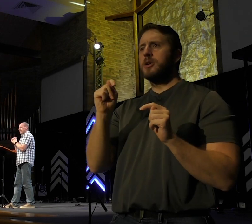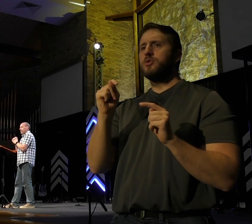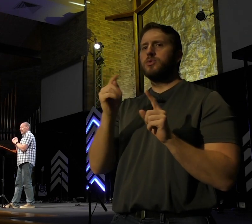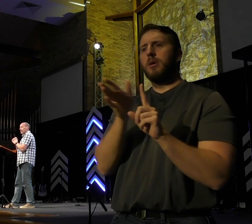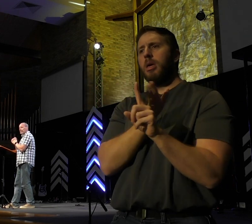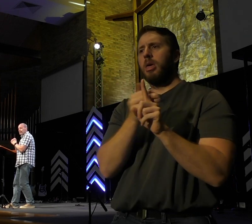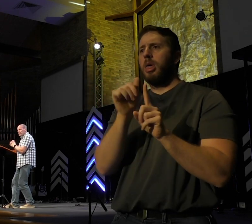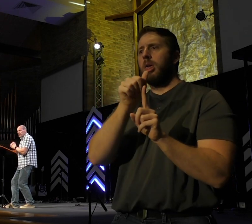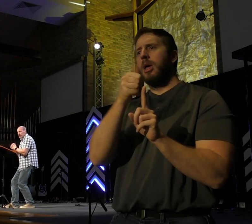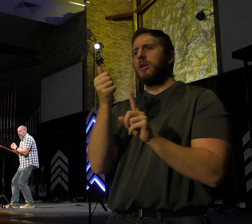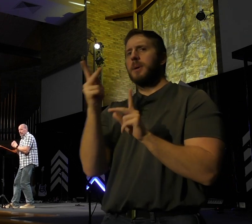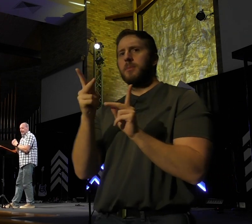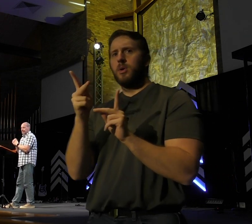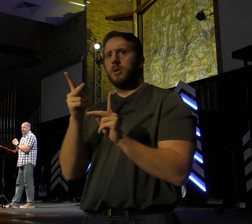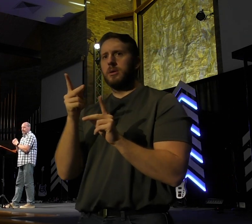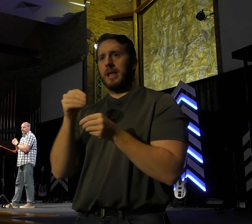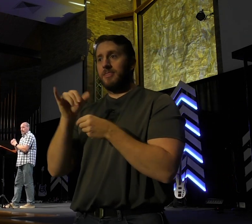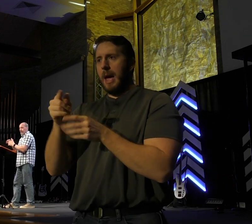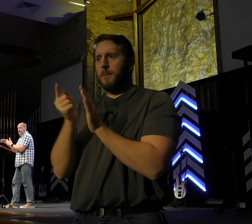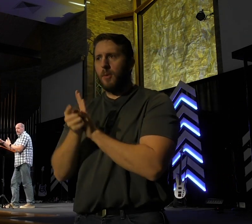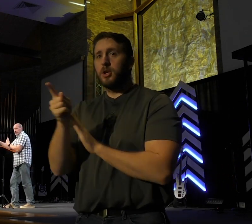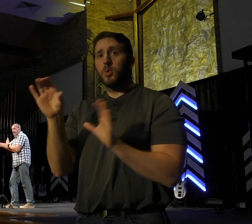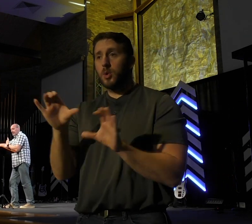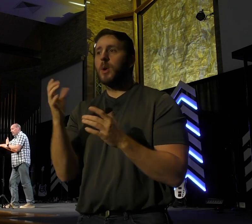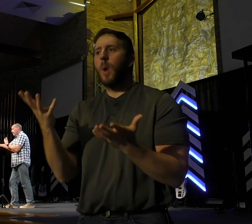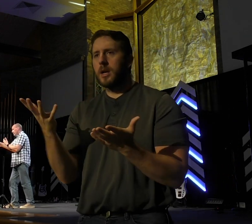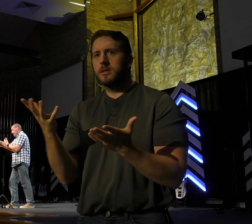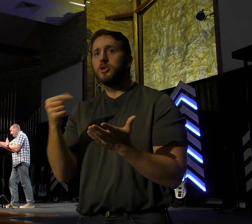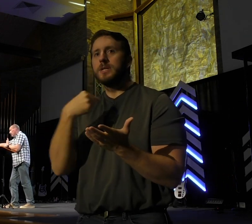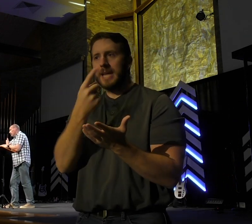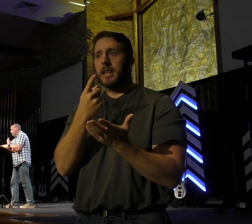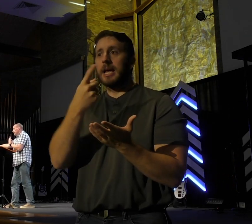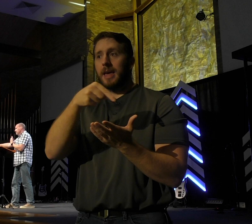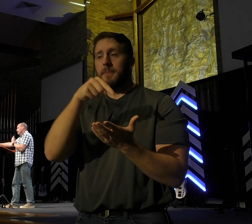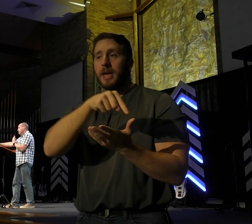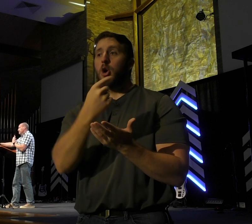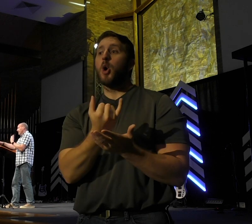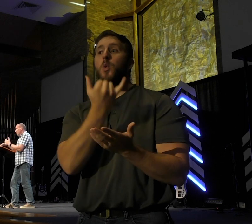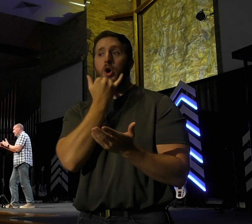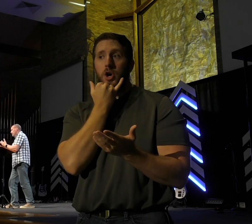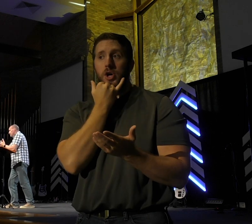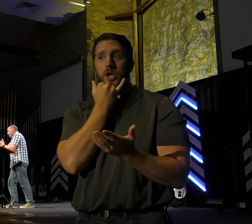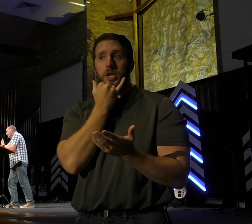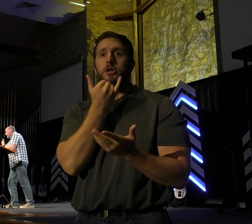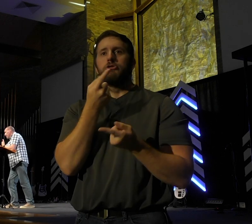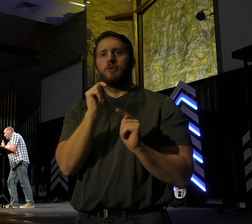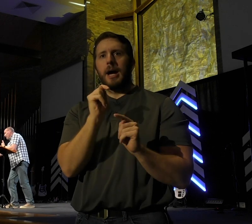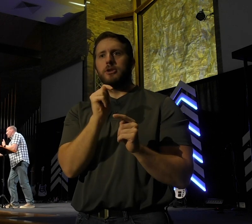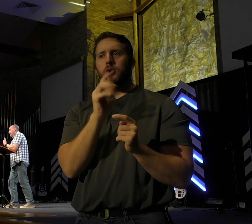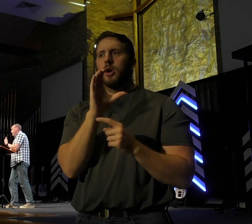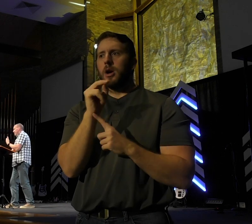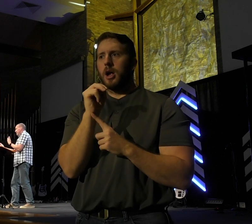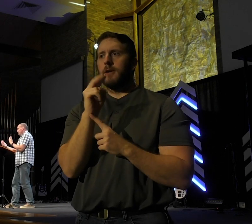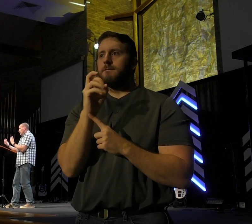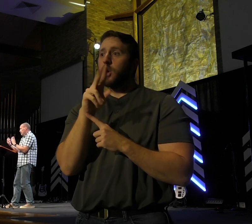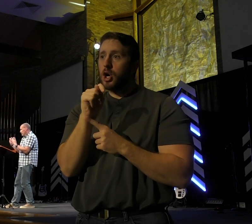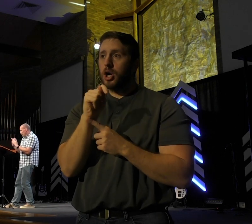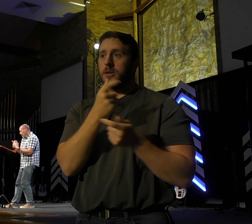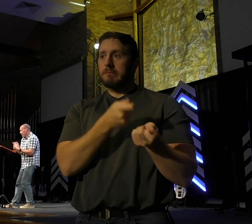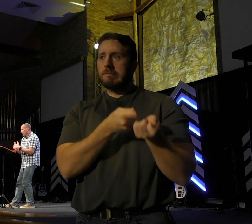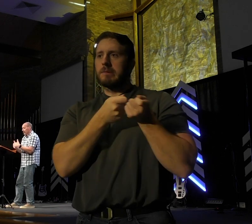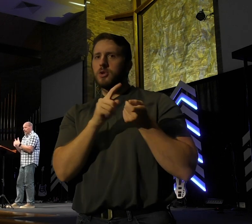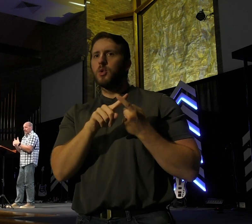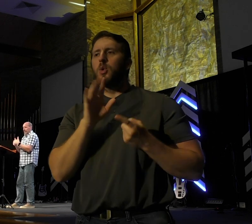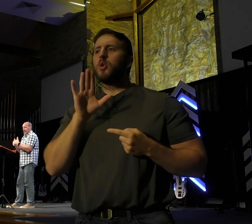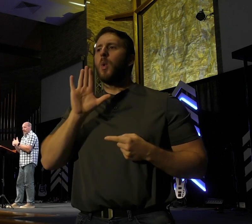persuade other people. What are you doing in that moment? You're actually telling them that they are wrong, and you're actually trying to convert them